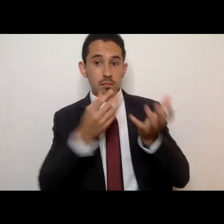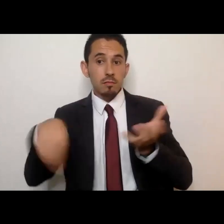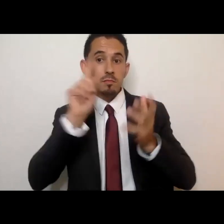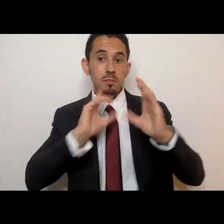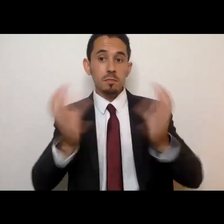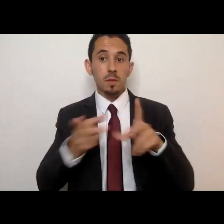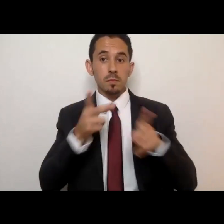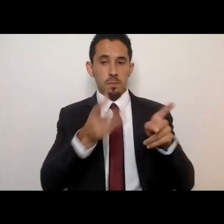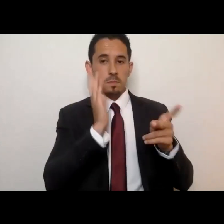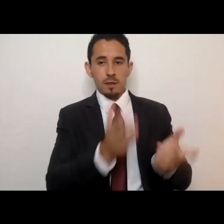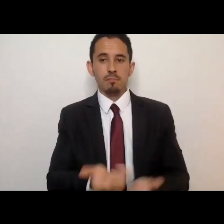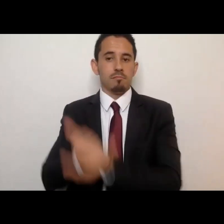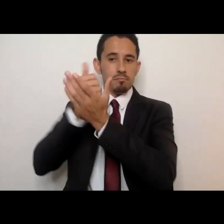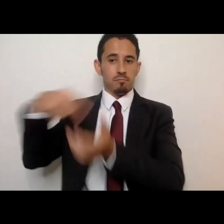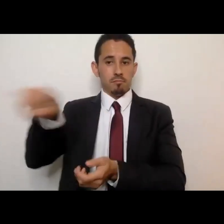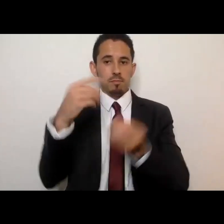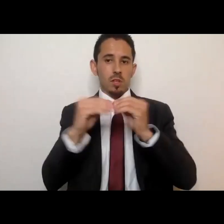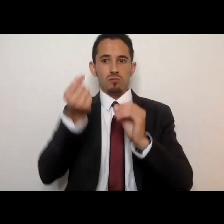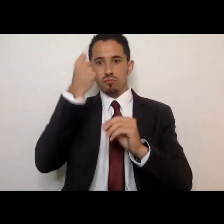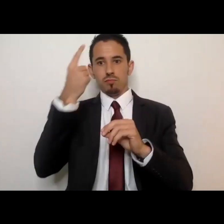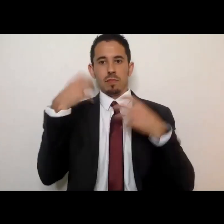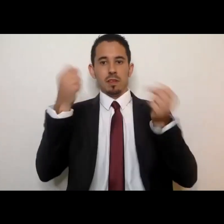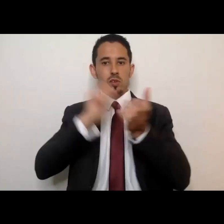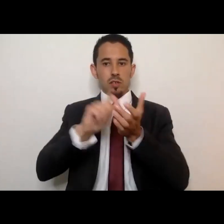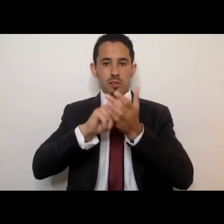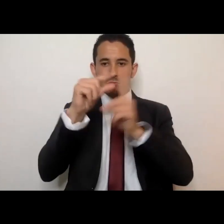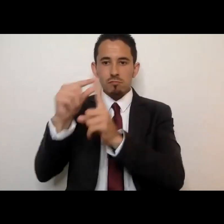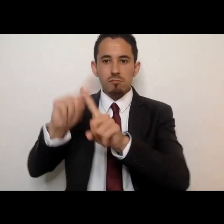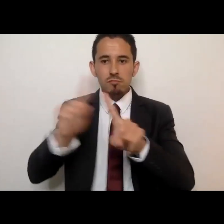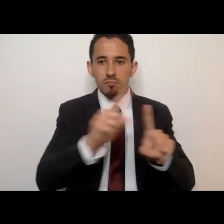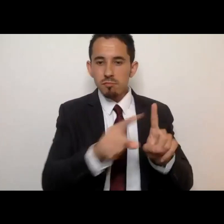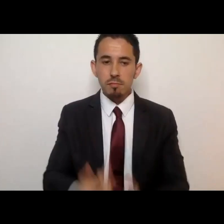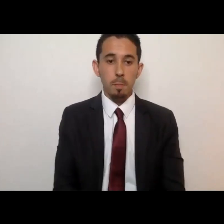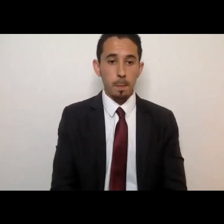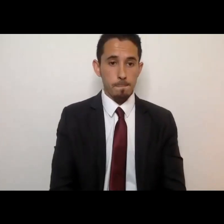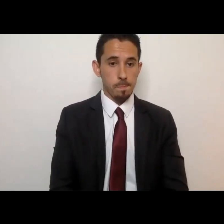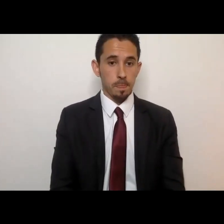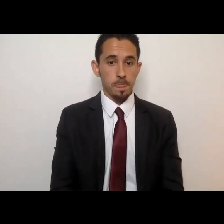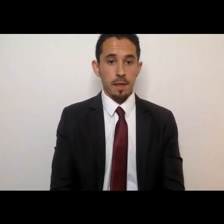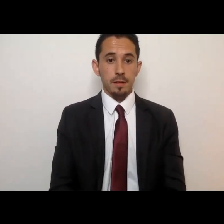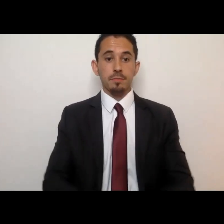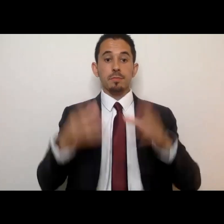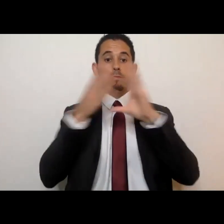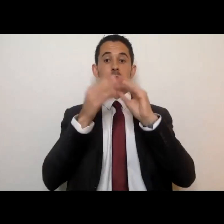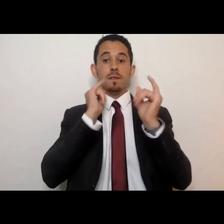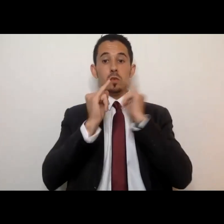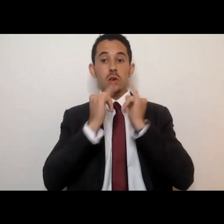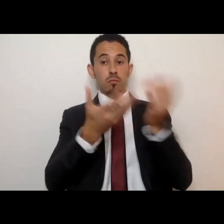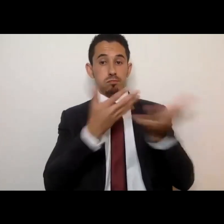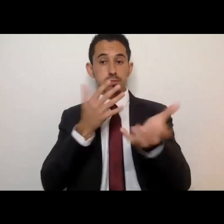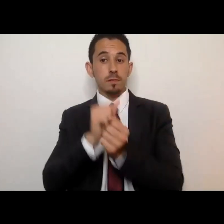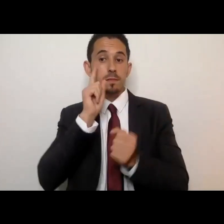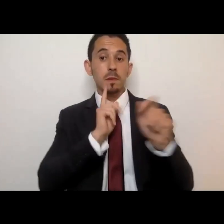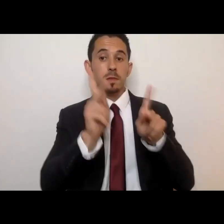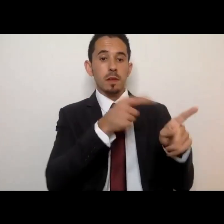If information becomes more accessible for the deaf population, it will help them become more health literate with different English terms as well, not just in American Sign